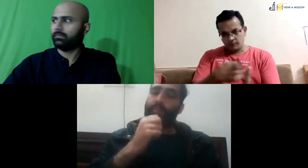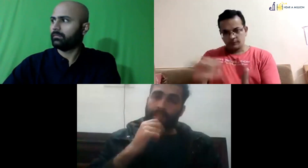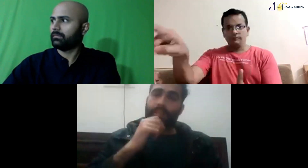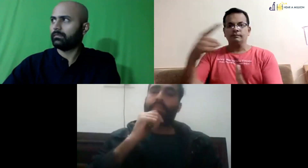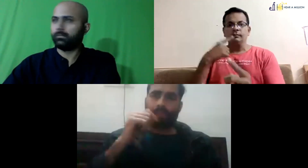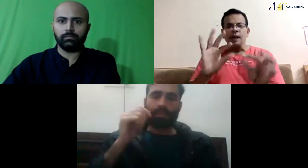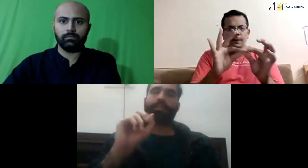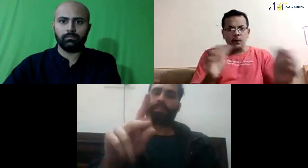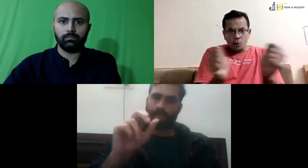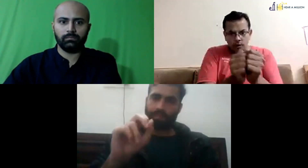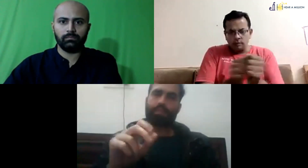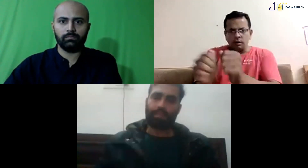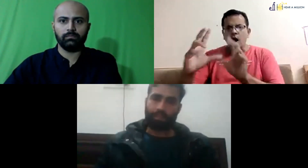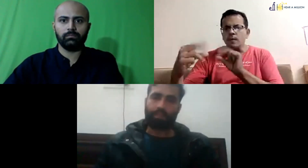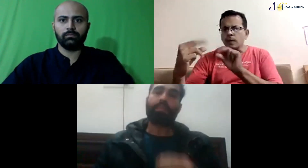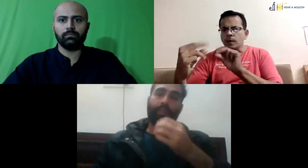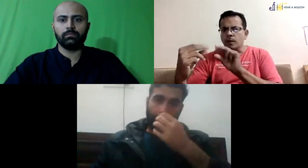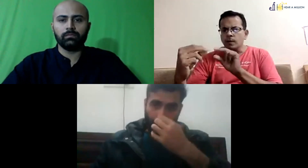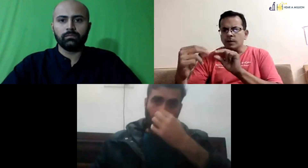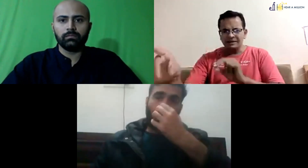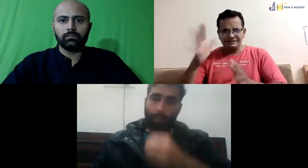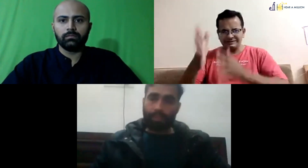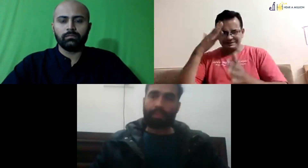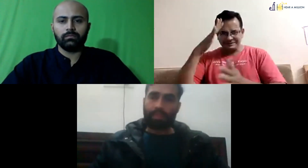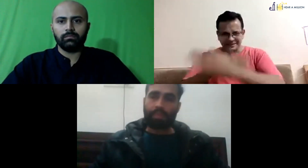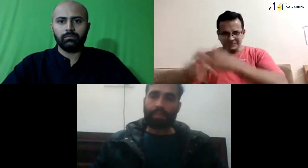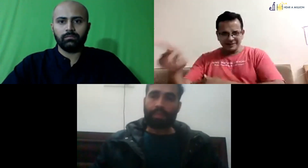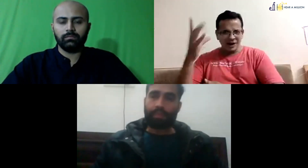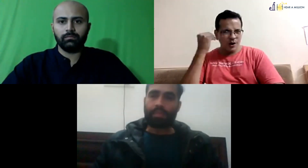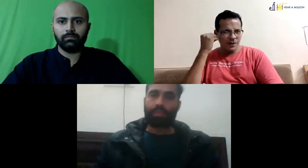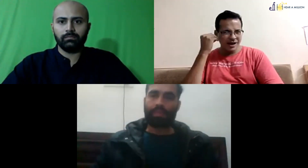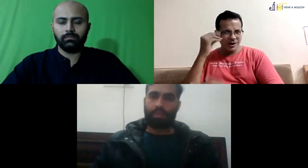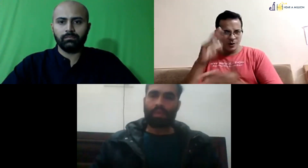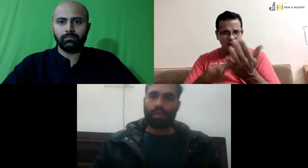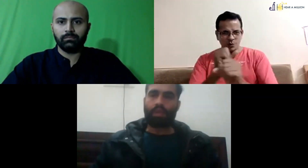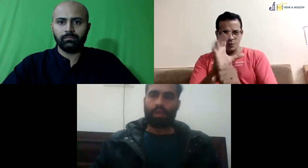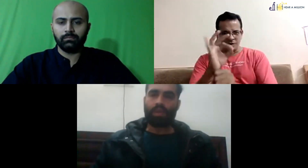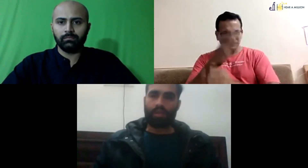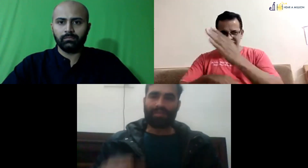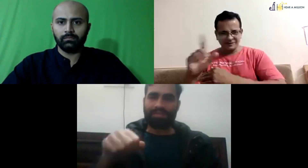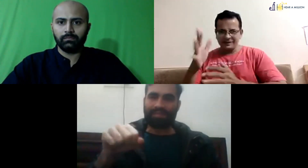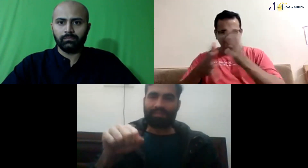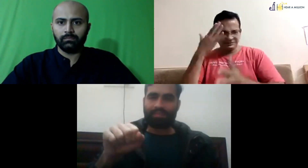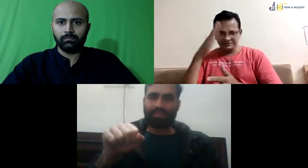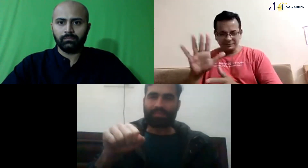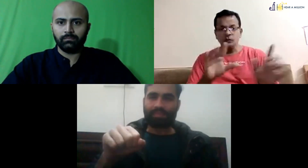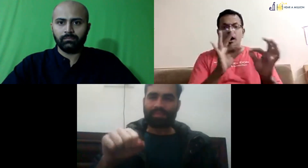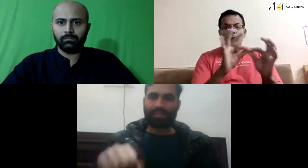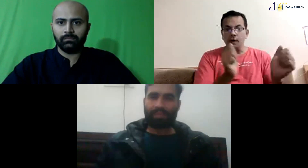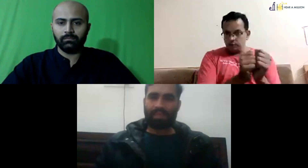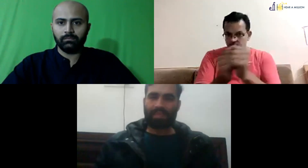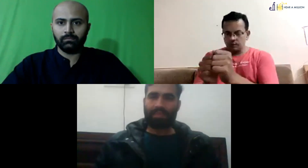So there is a one disability. Okay, commissioner, so we can contact. You can go with the interpreter. You can communicate with them. And as you know, in